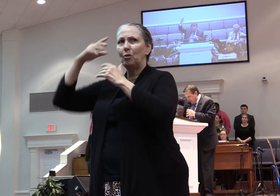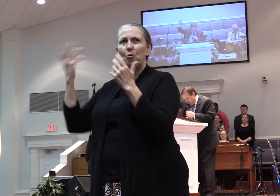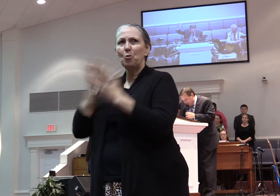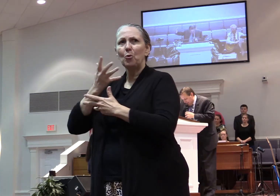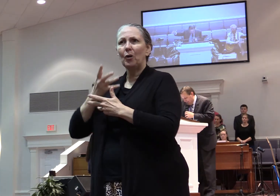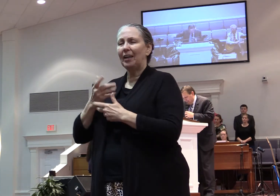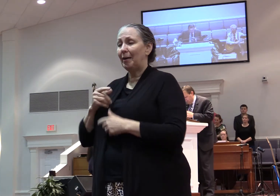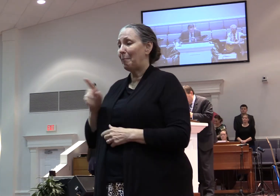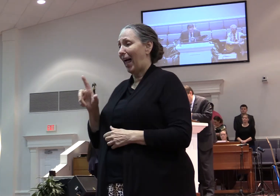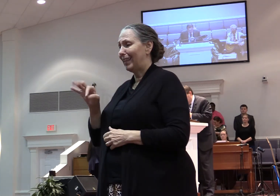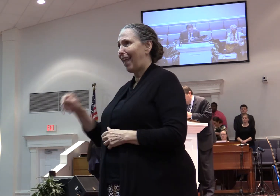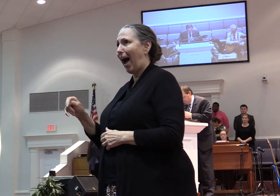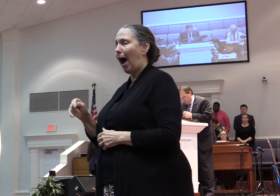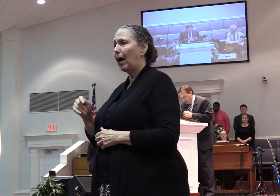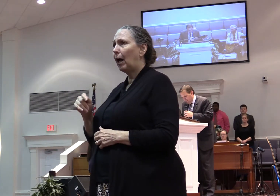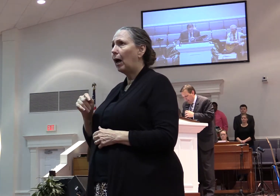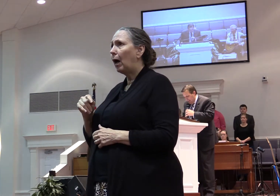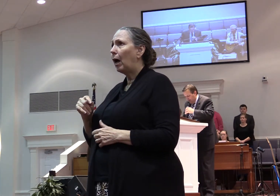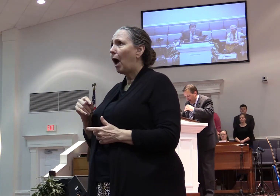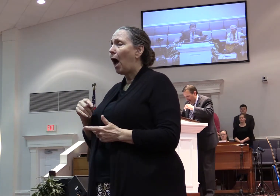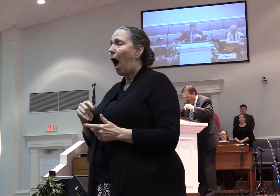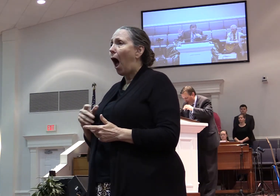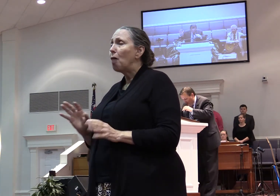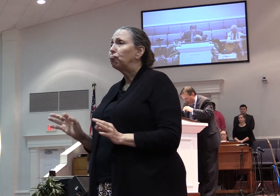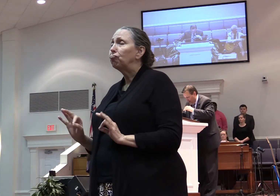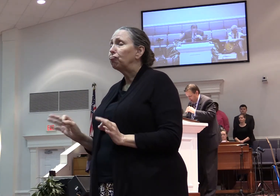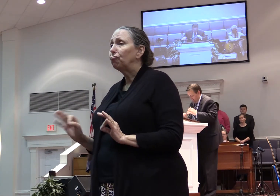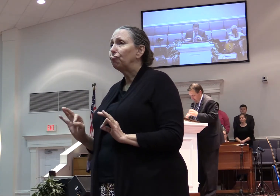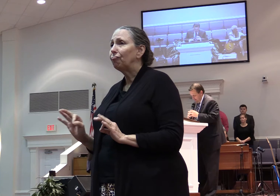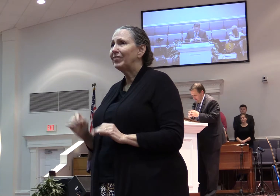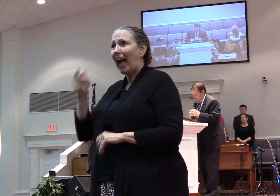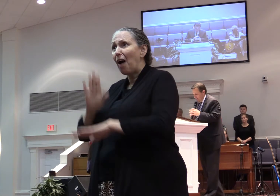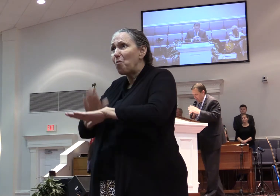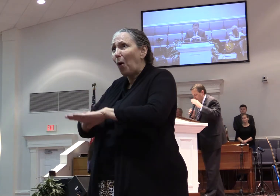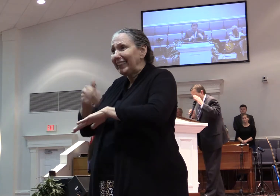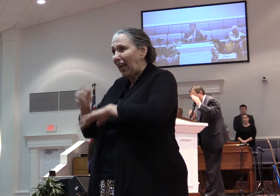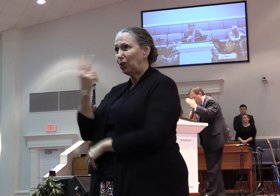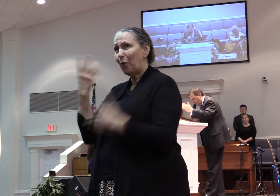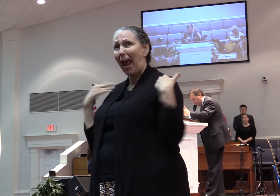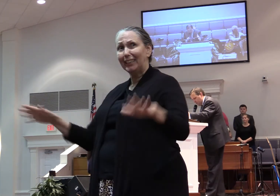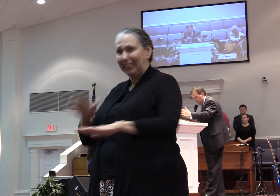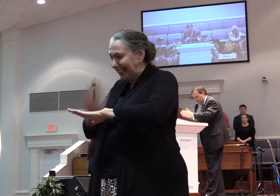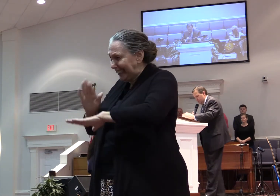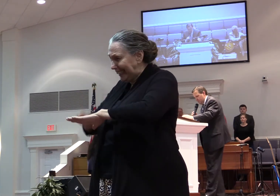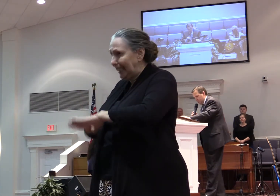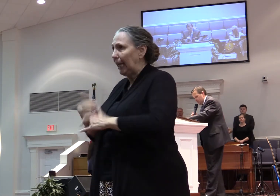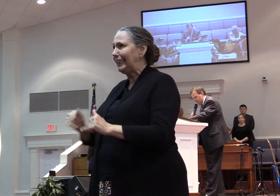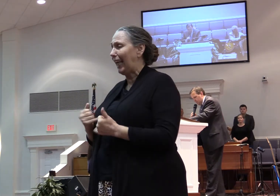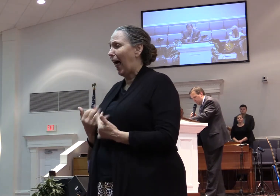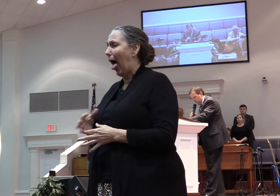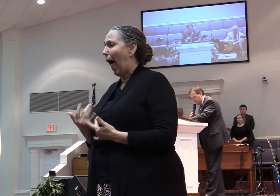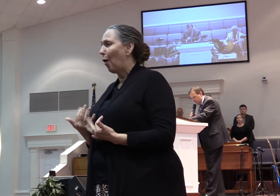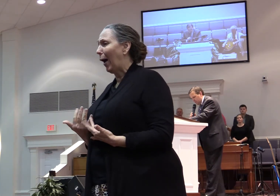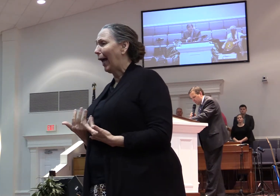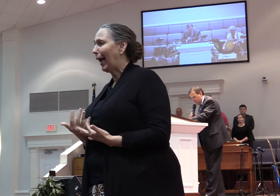became desensitized to the things. Even after the warning, he still lingered